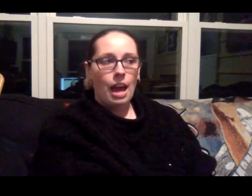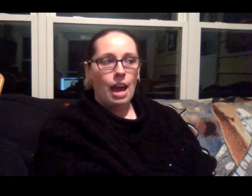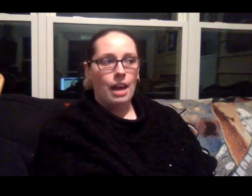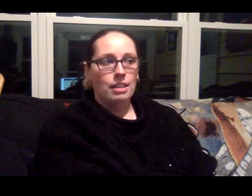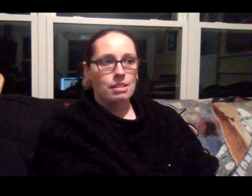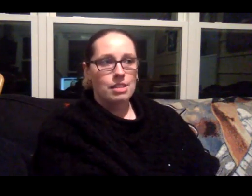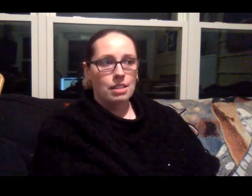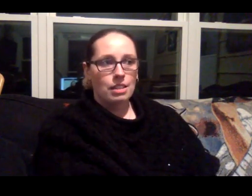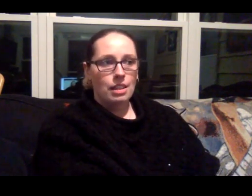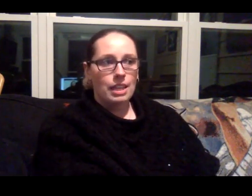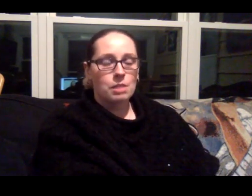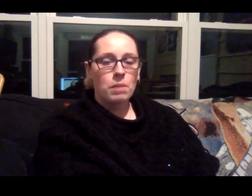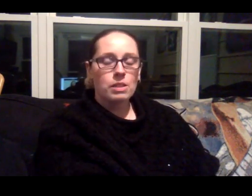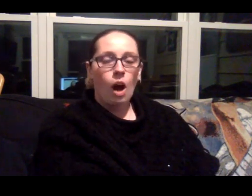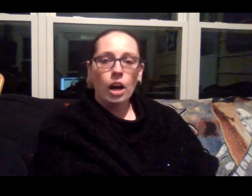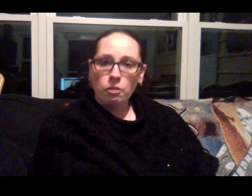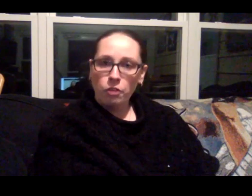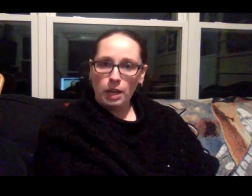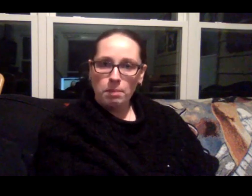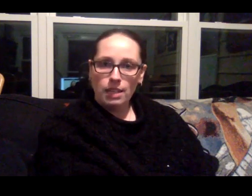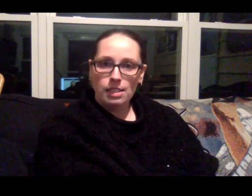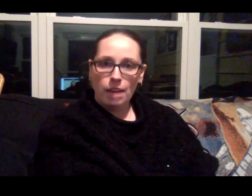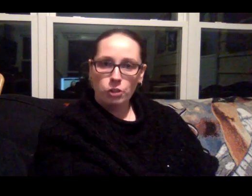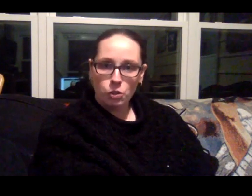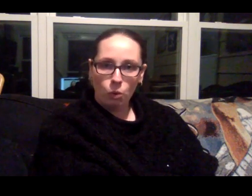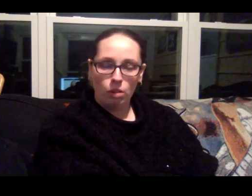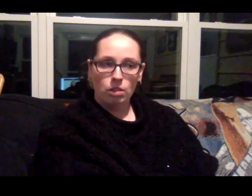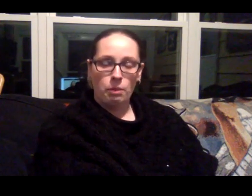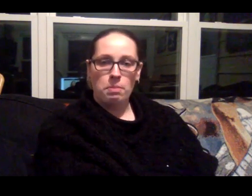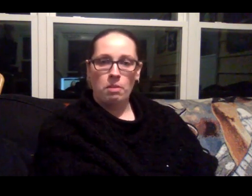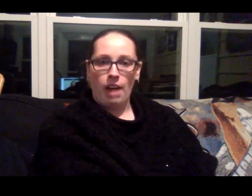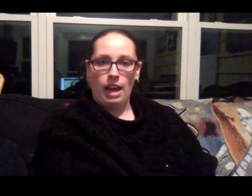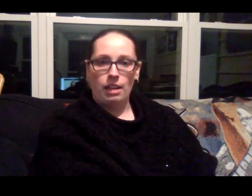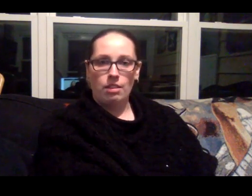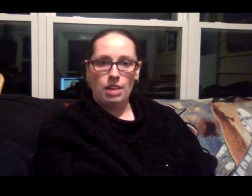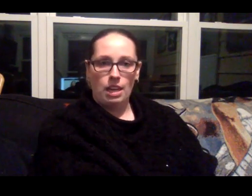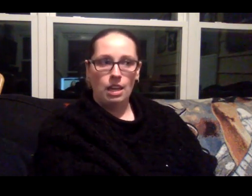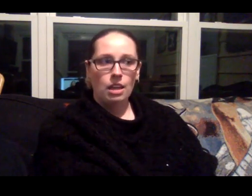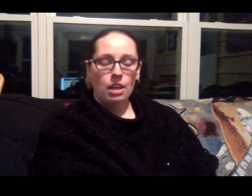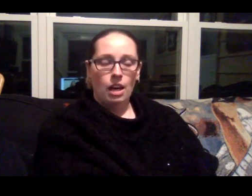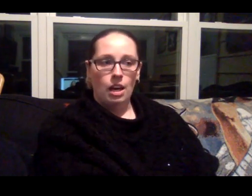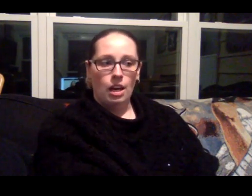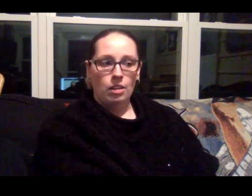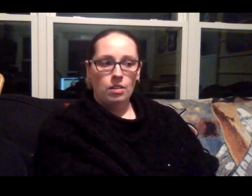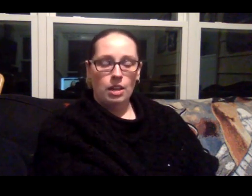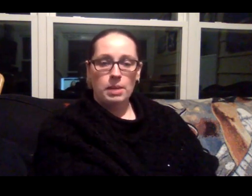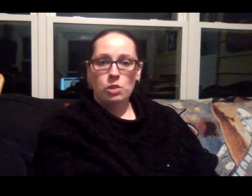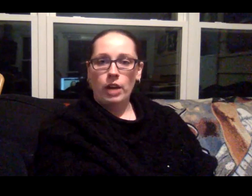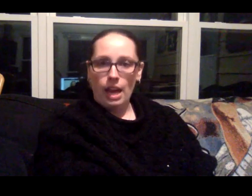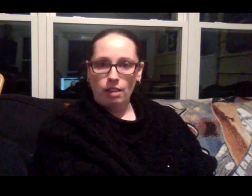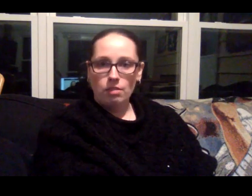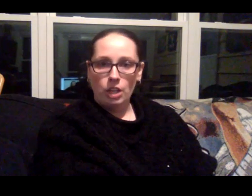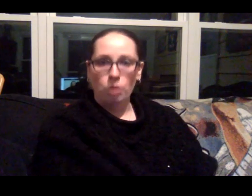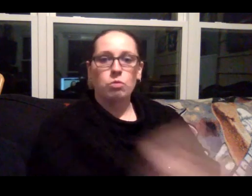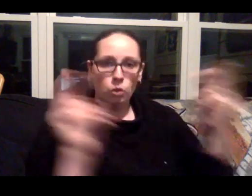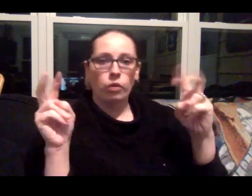Right. And it's, it's hard for him because it's after school that we provide the, uh, the compensatory